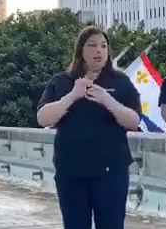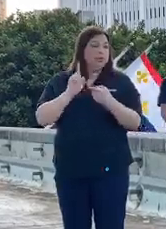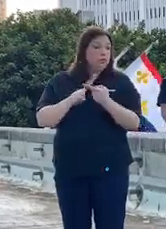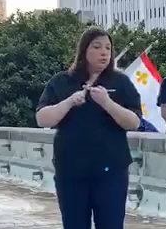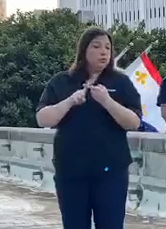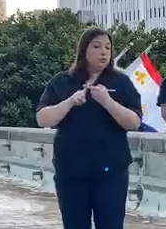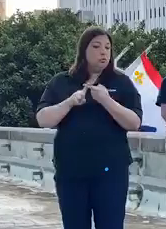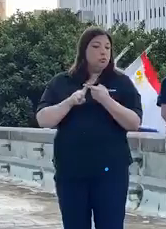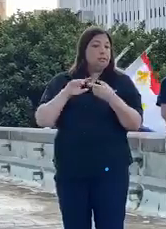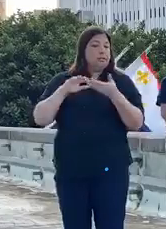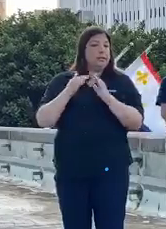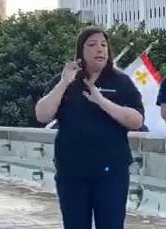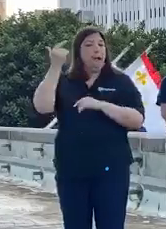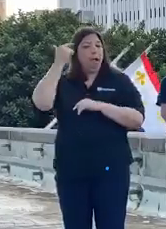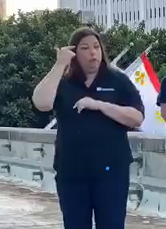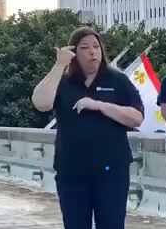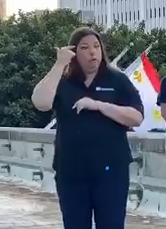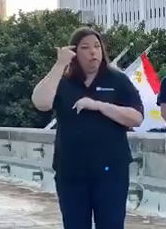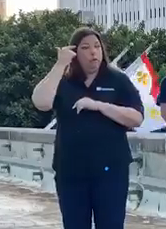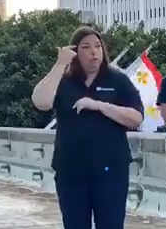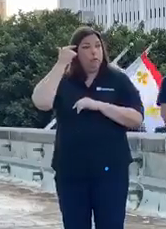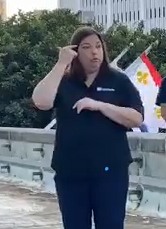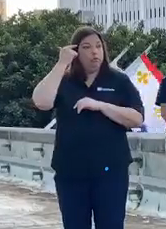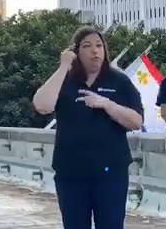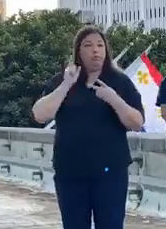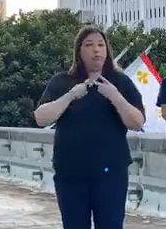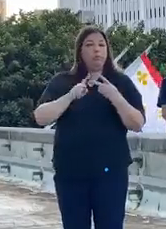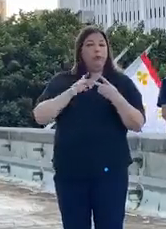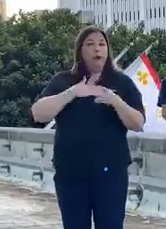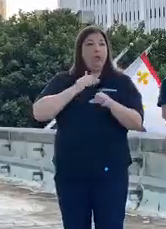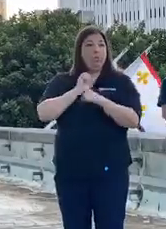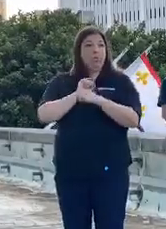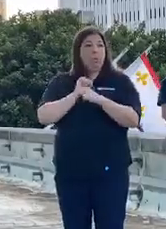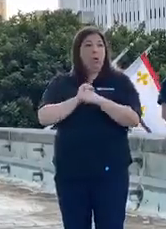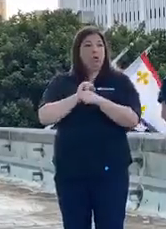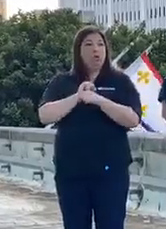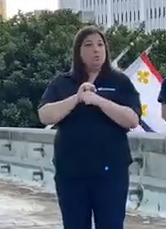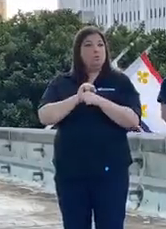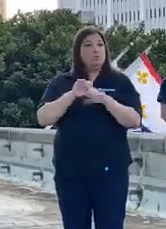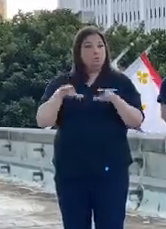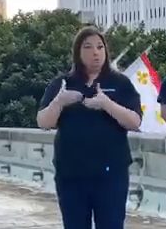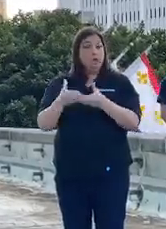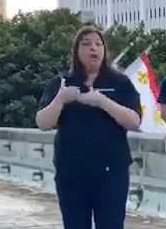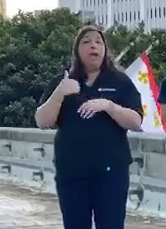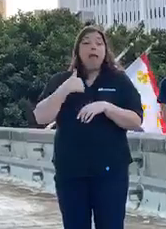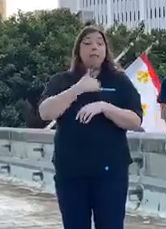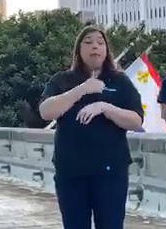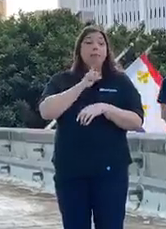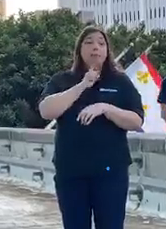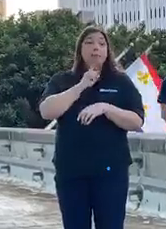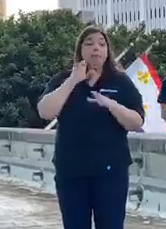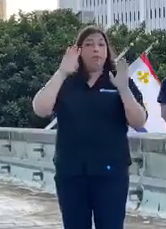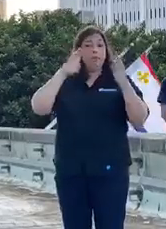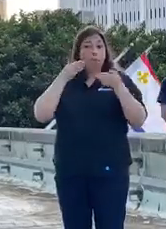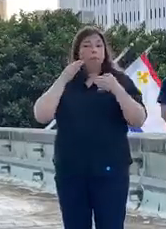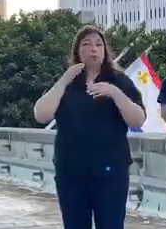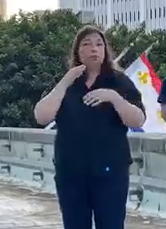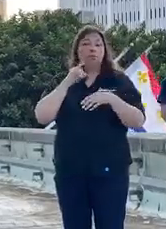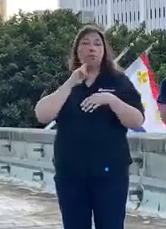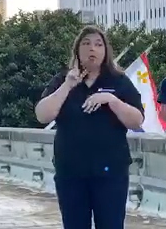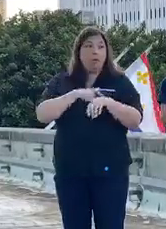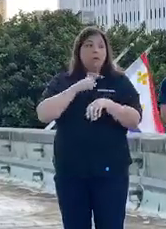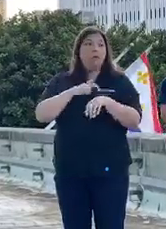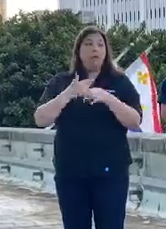to city government, our workforce, and we've really been focusing on this for